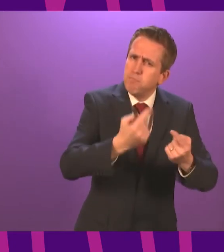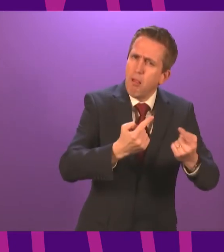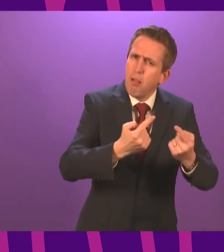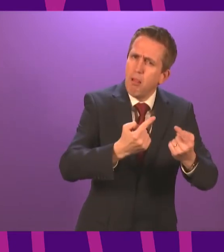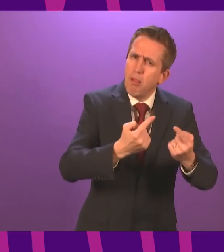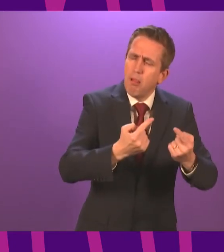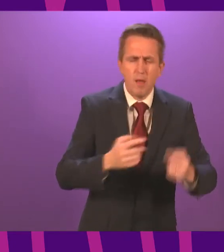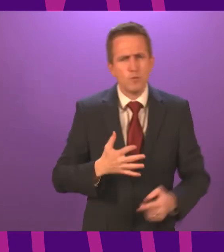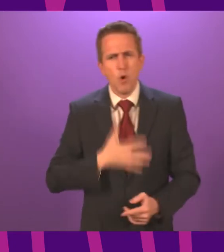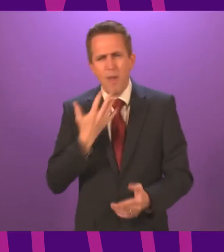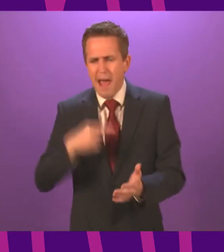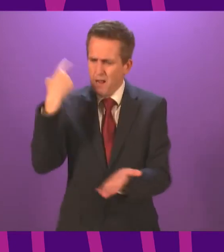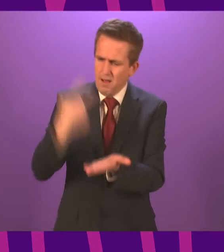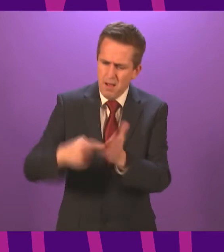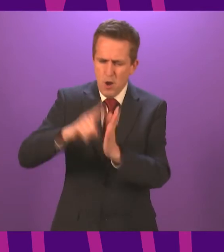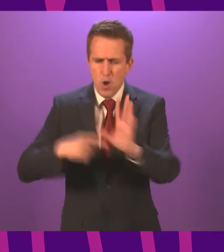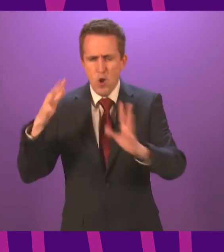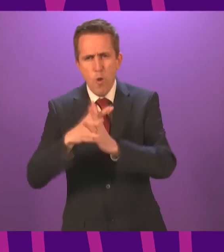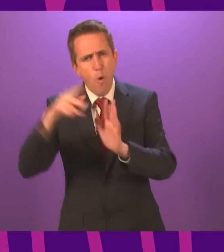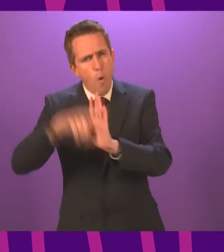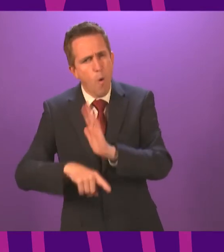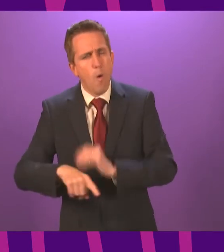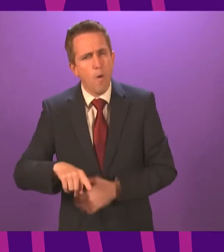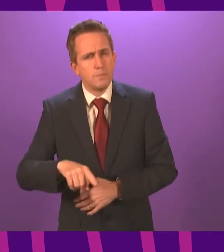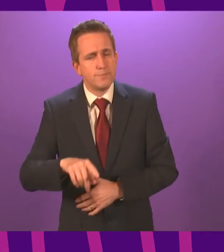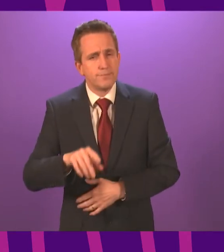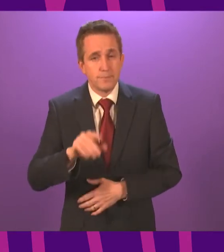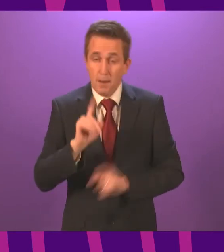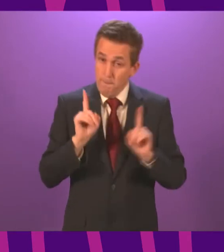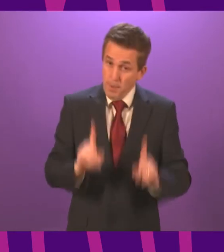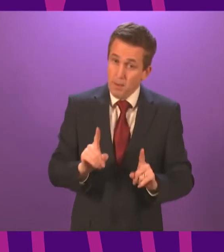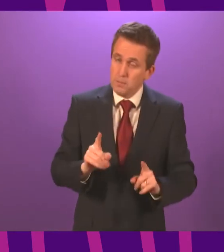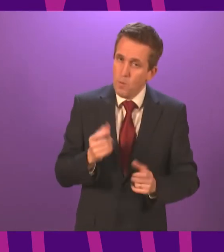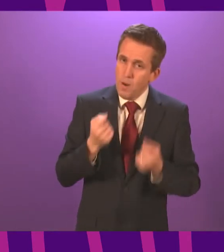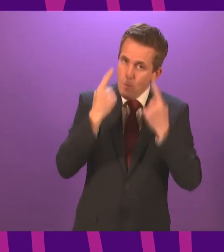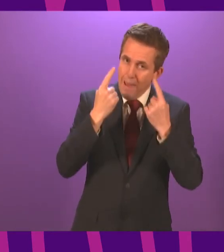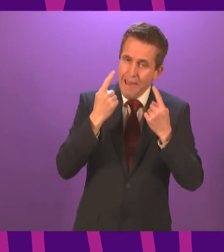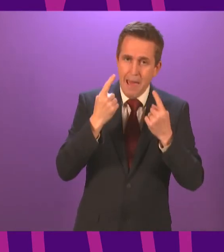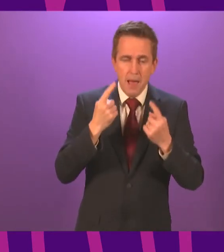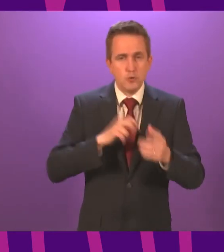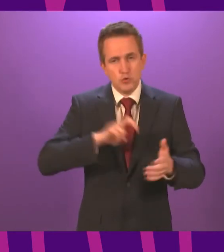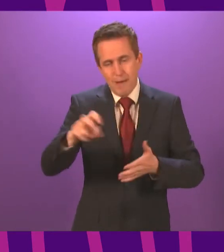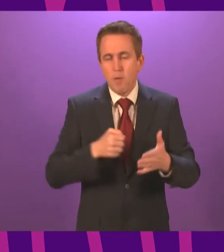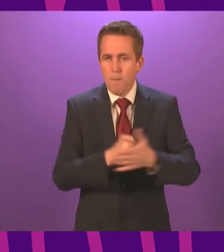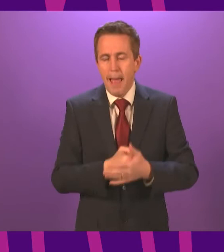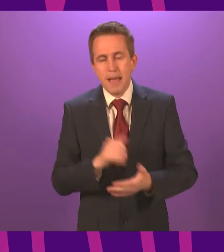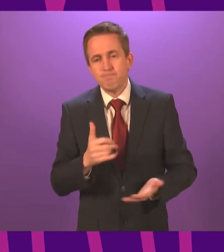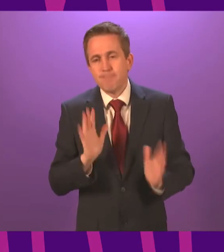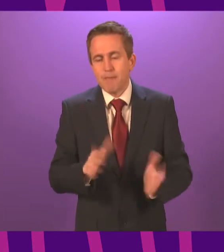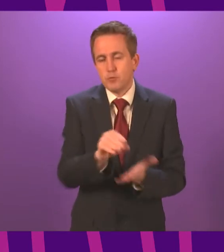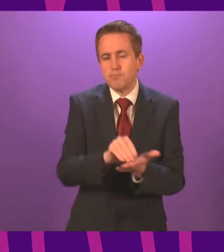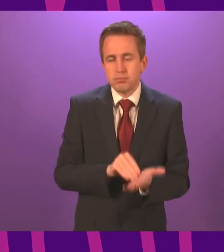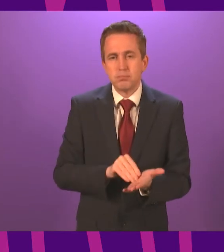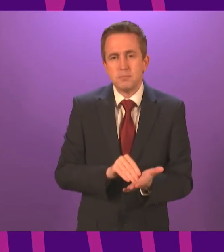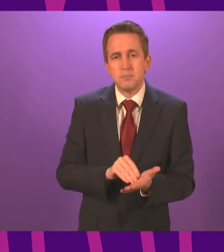travel ban does make us concerned, but we do appreciate the light touch approach of the police on the pandemic laws